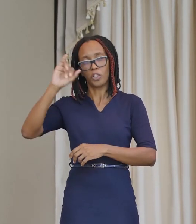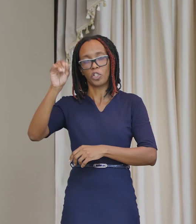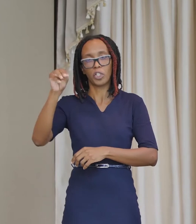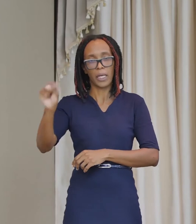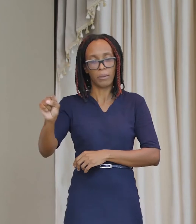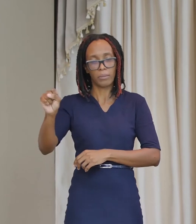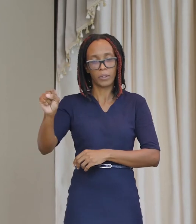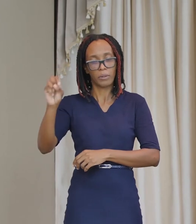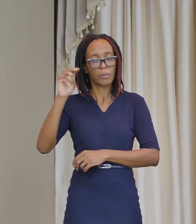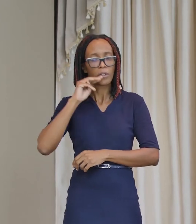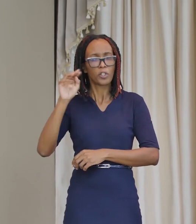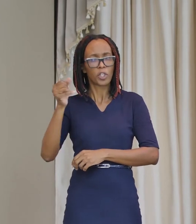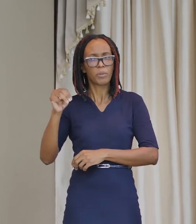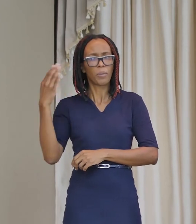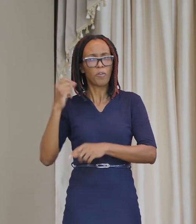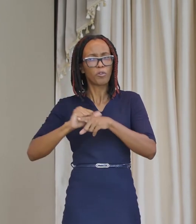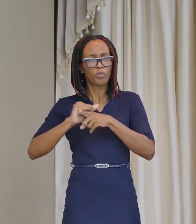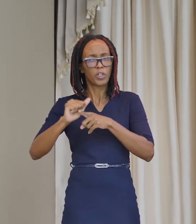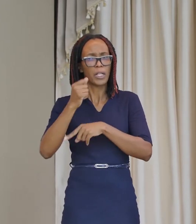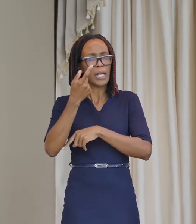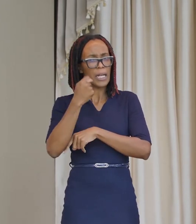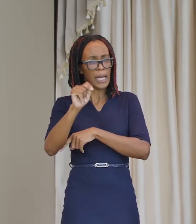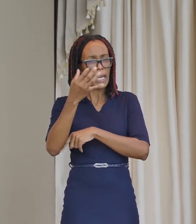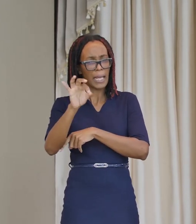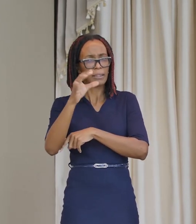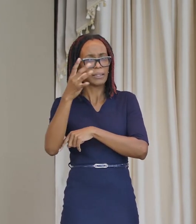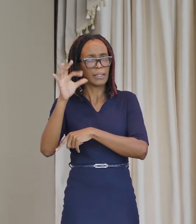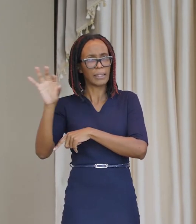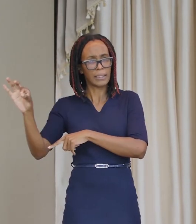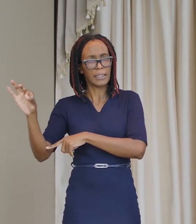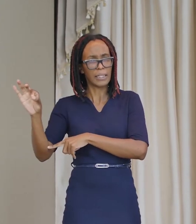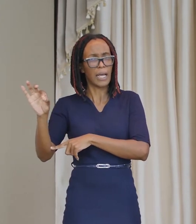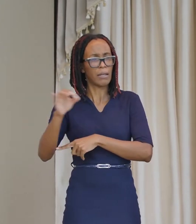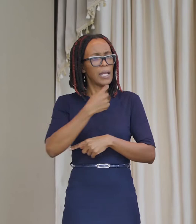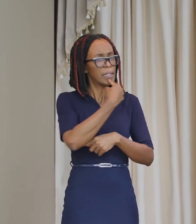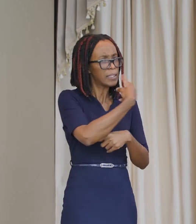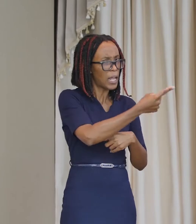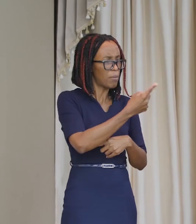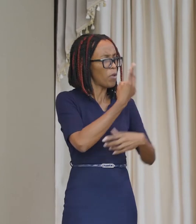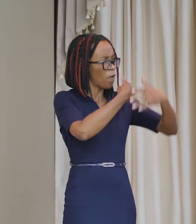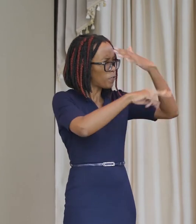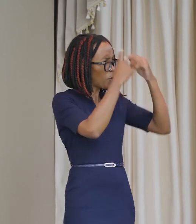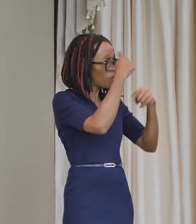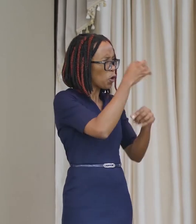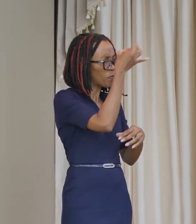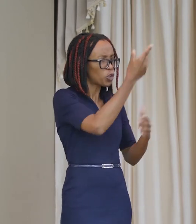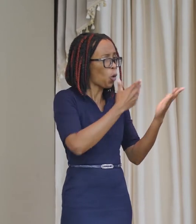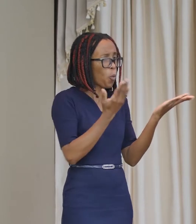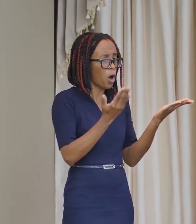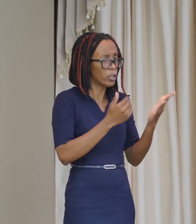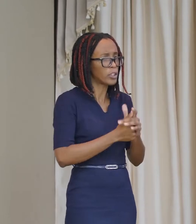trainer, who in 1999, at the start of my leadership journey, told me that her vision for me was that one